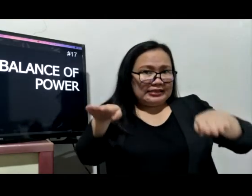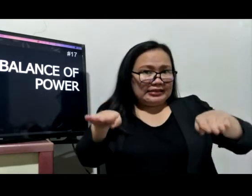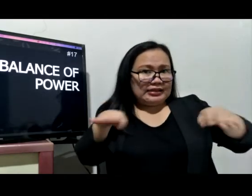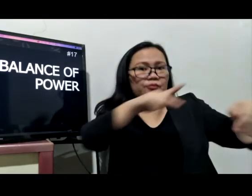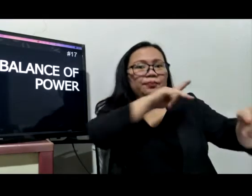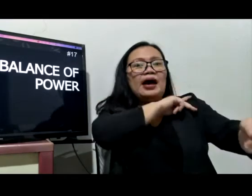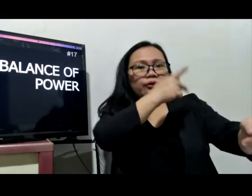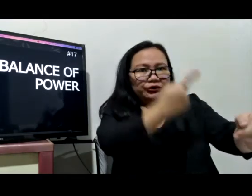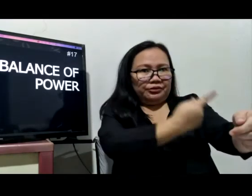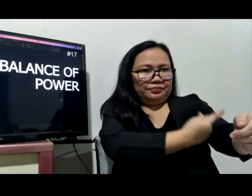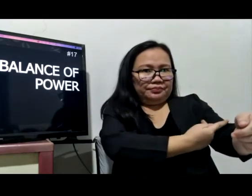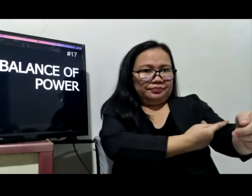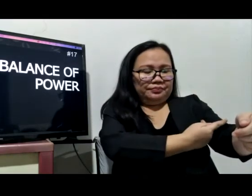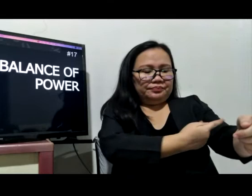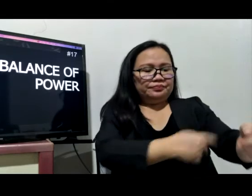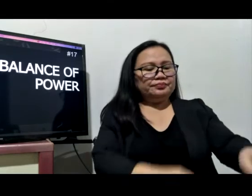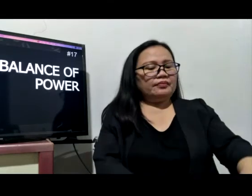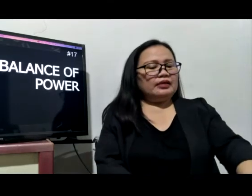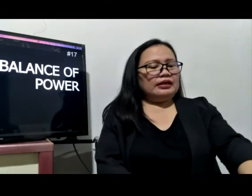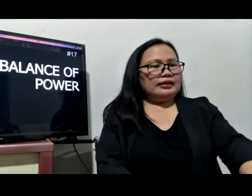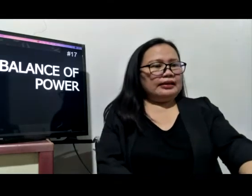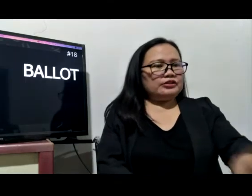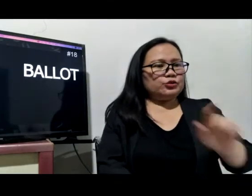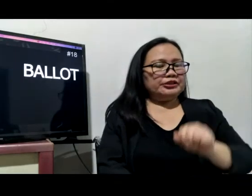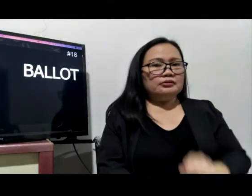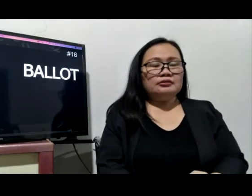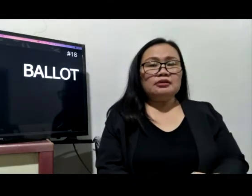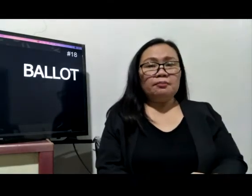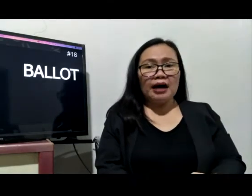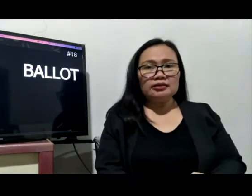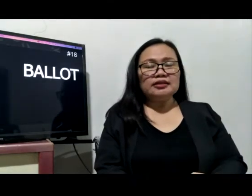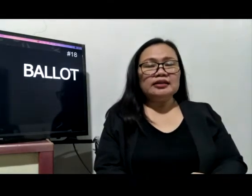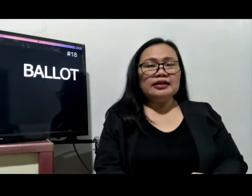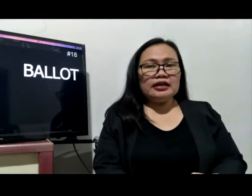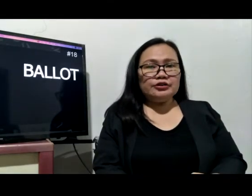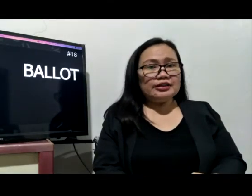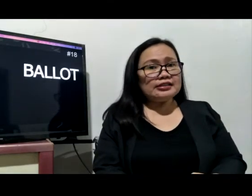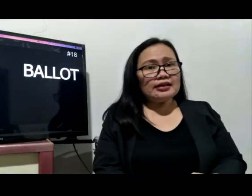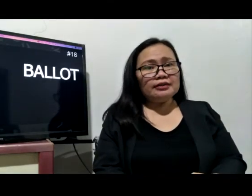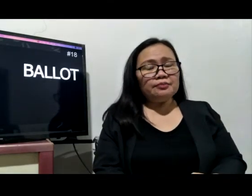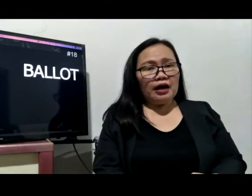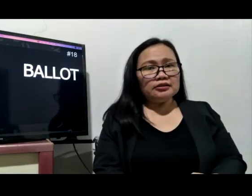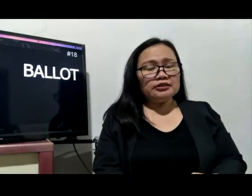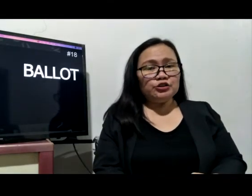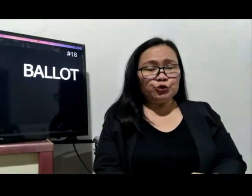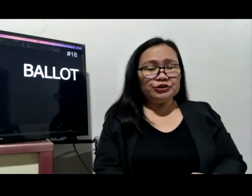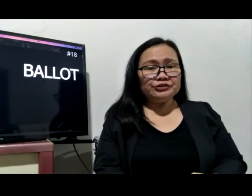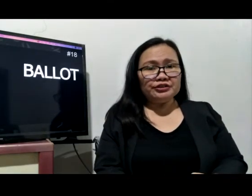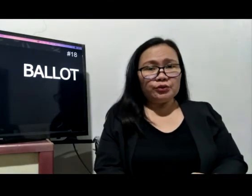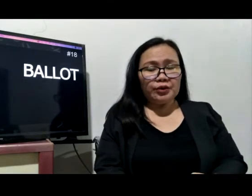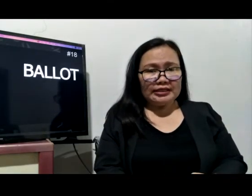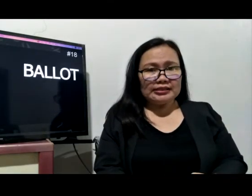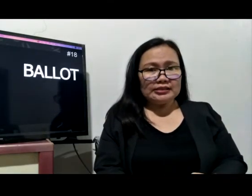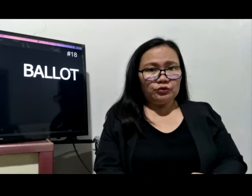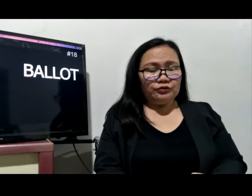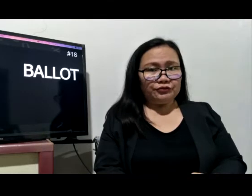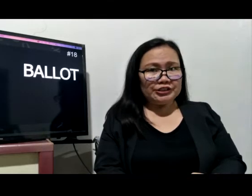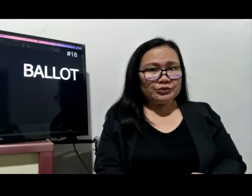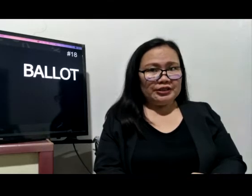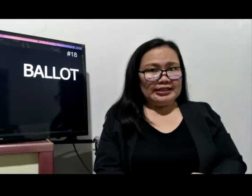Balance of power. Next word, ballot. You can sign ballot in two different ways. So the first one is